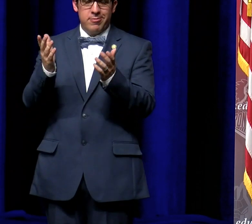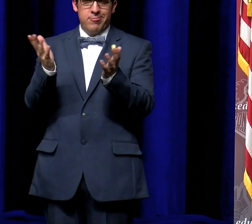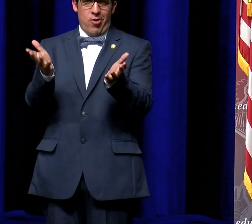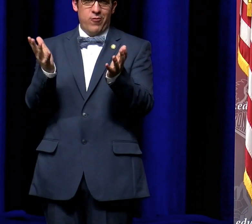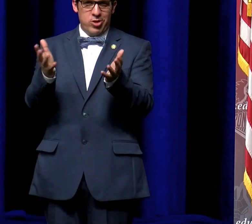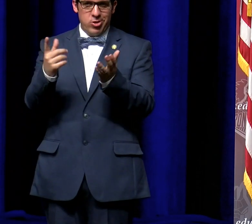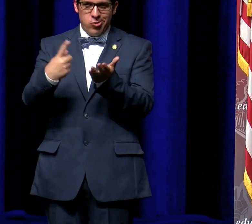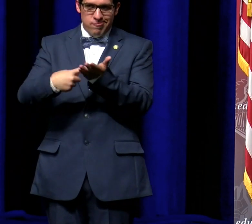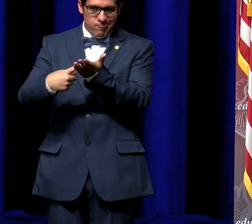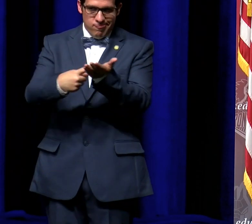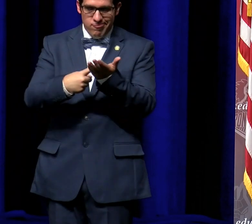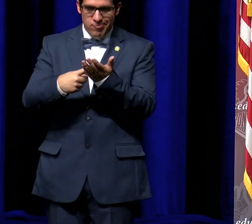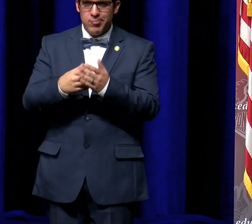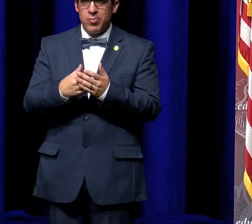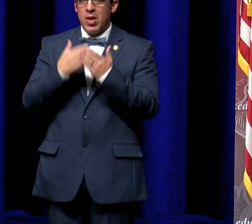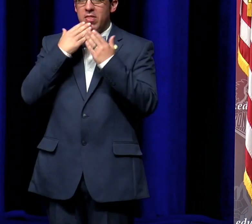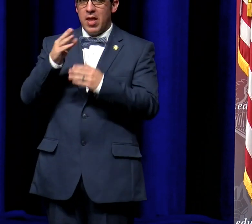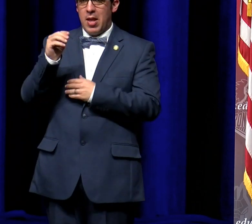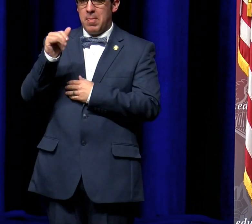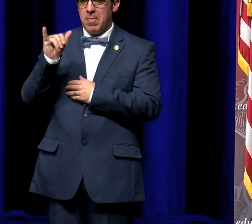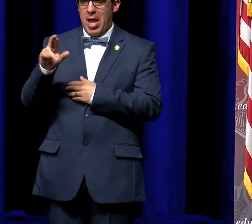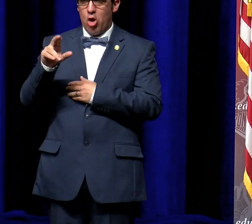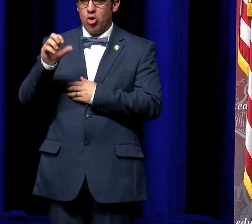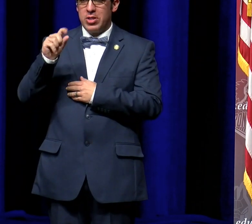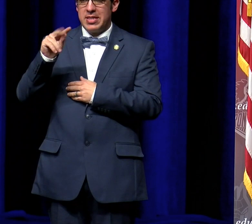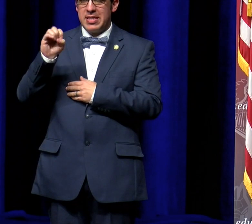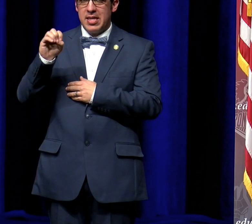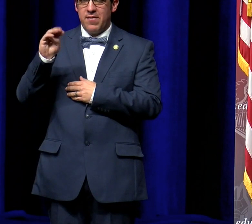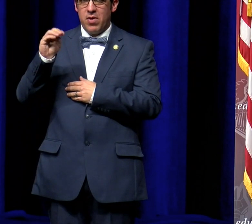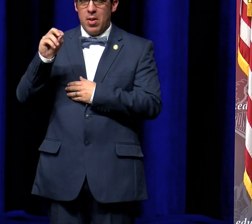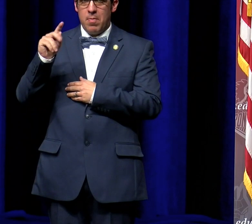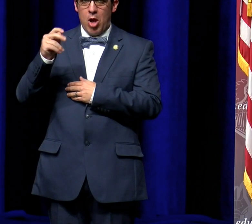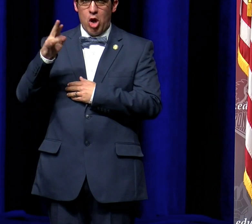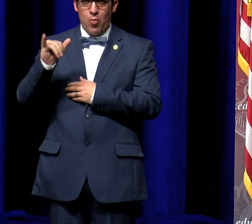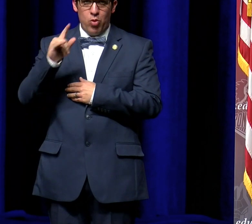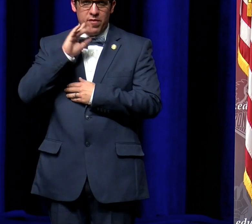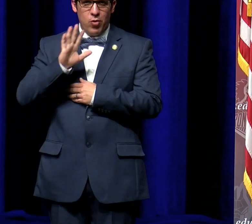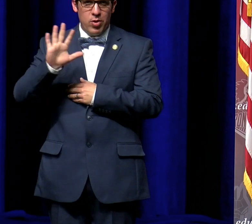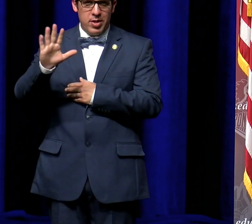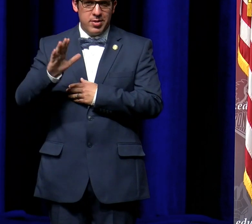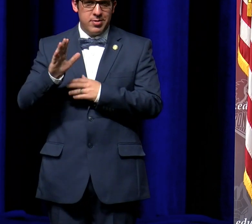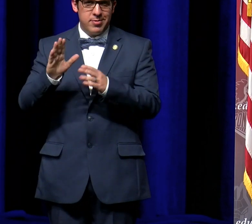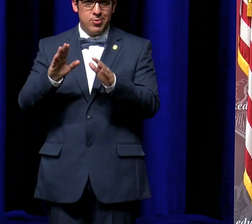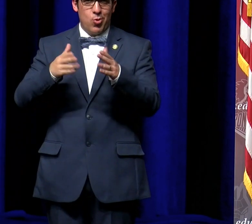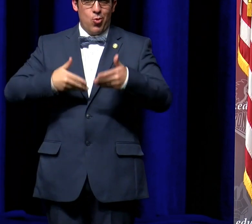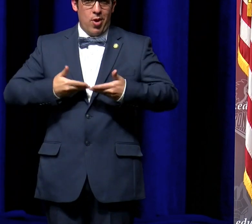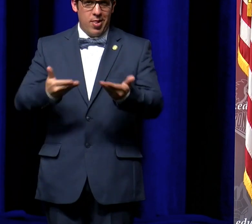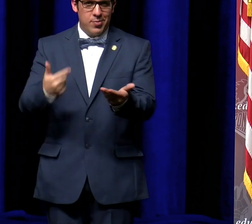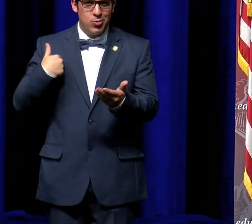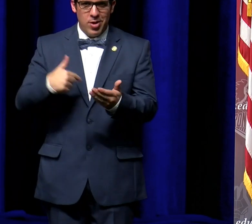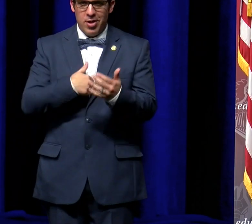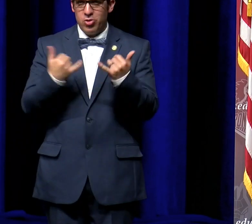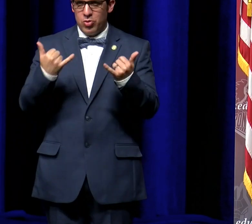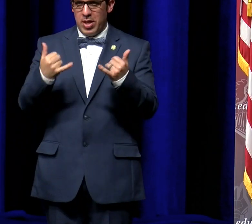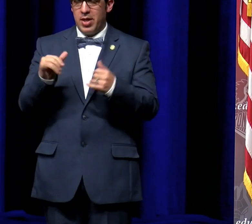thank Mayor Steve Montgomery for his hospitality today. This week